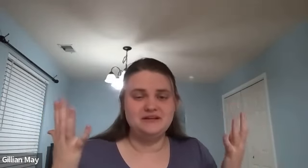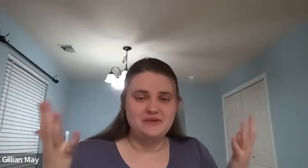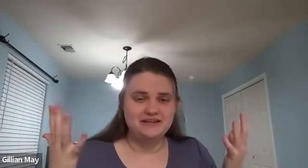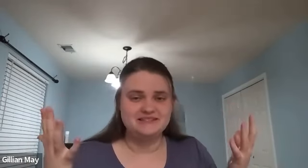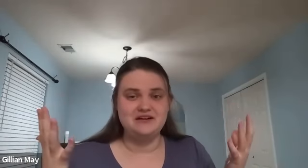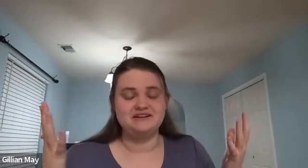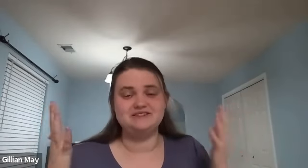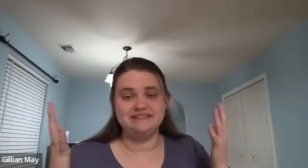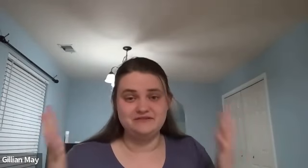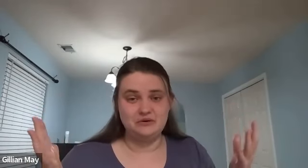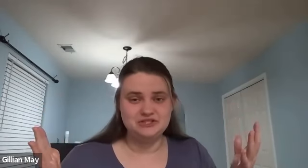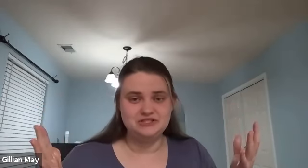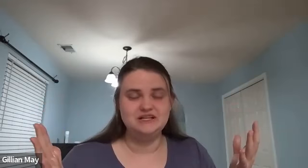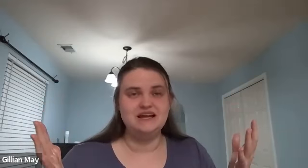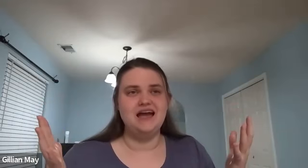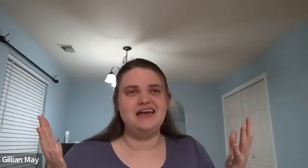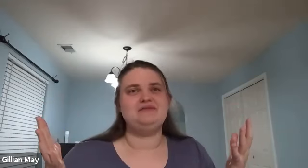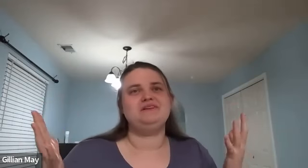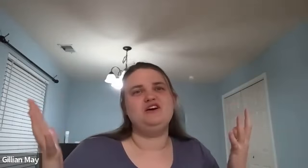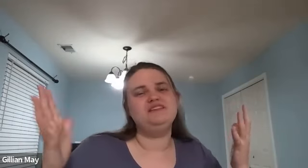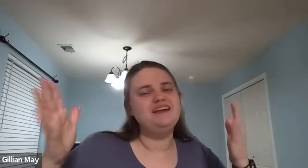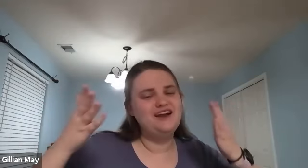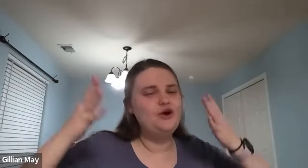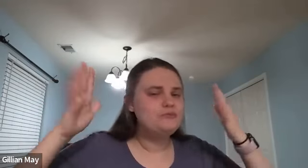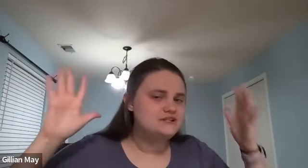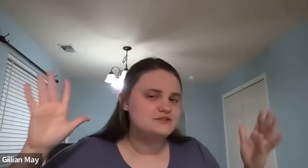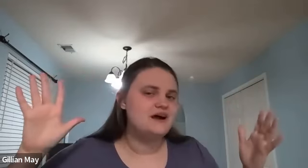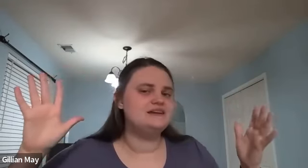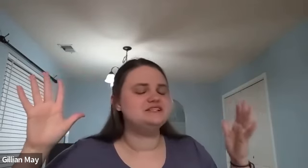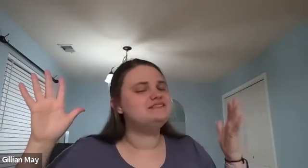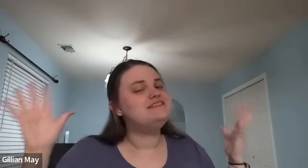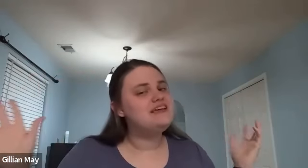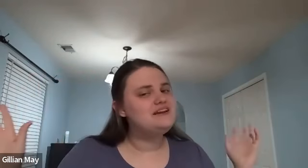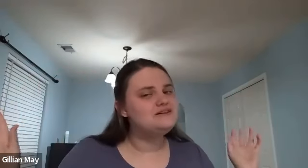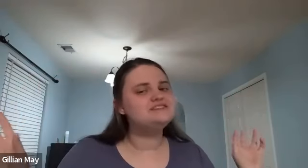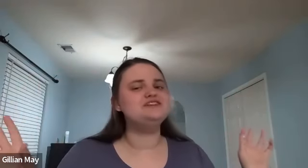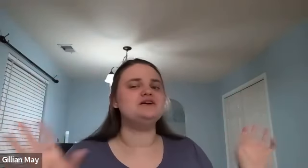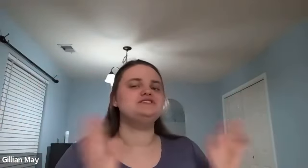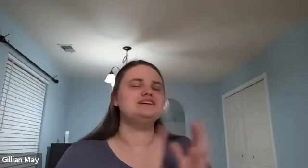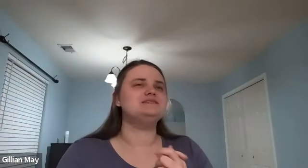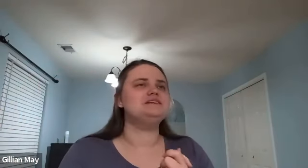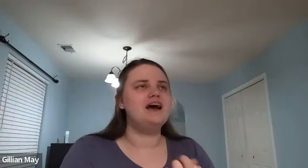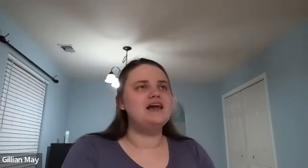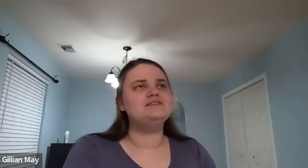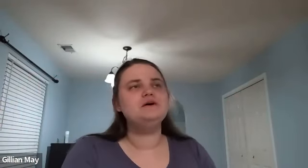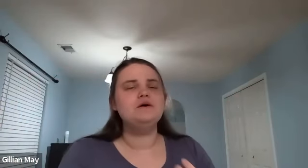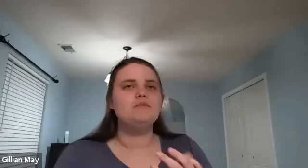about ASL and also like deaf culture. And I really hope it like kind of opened your mind just a little, just to be kind of